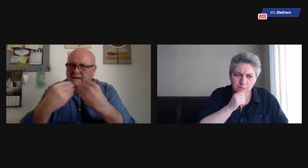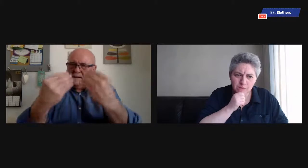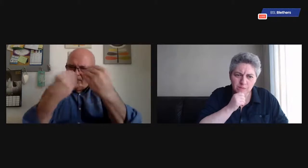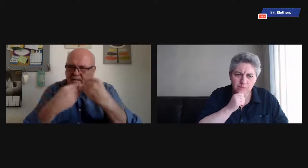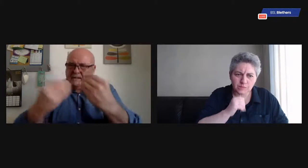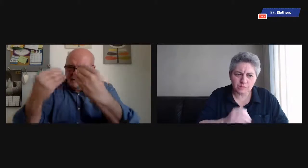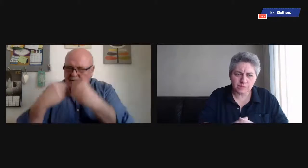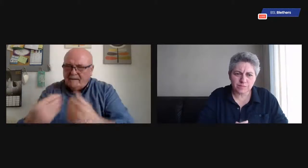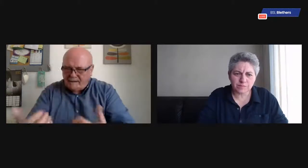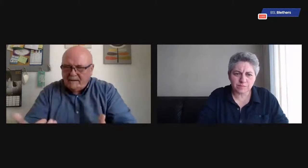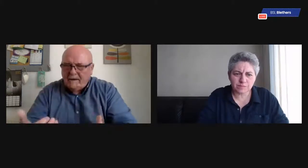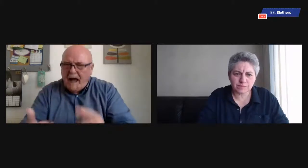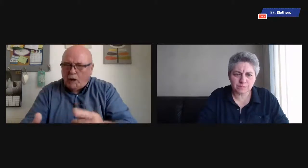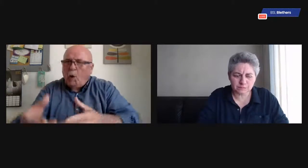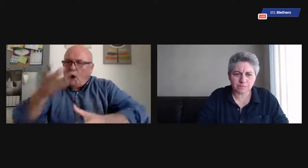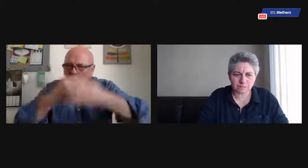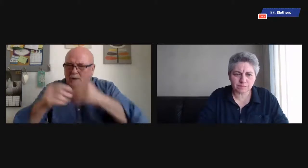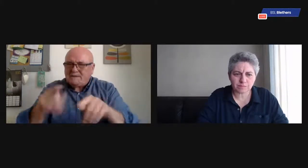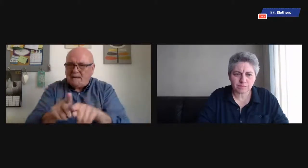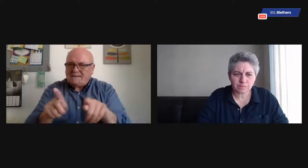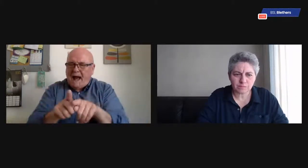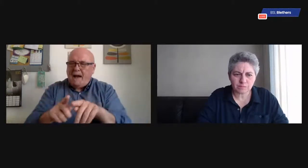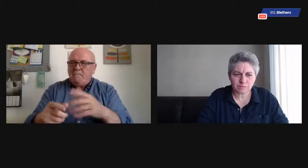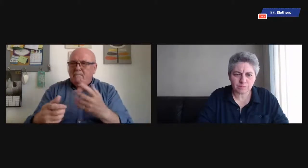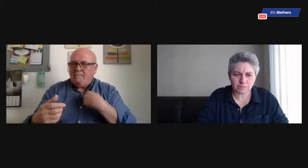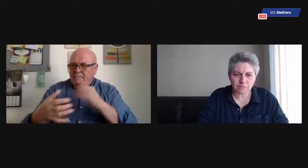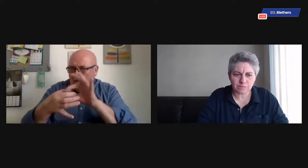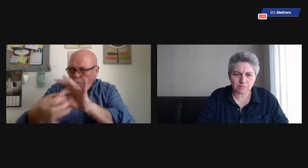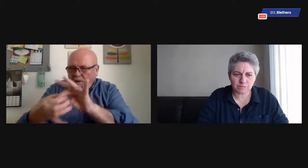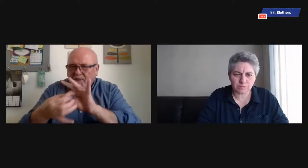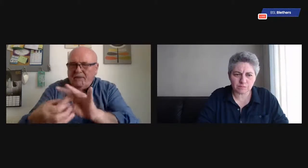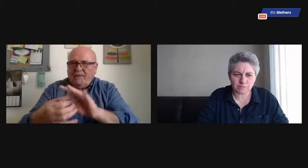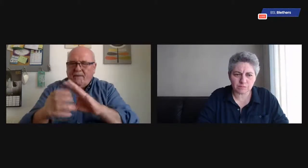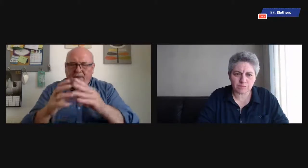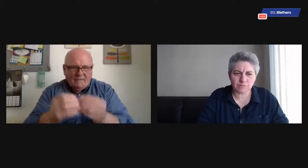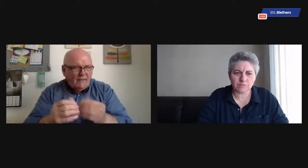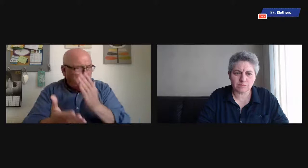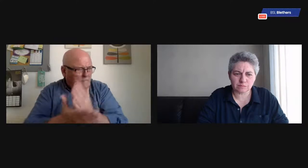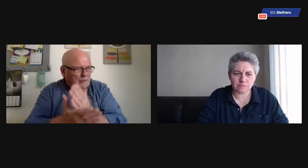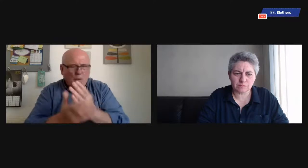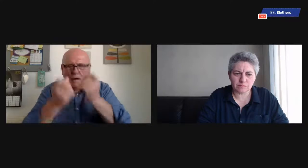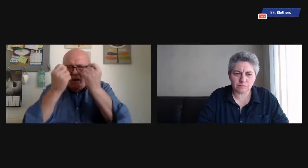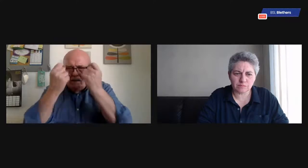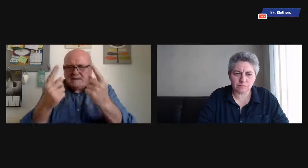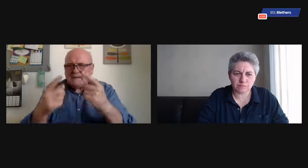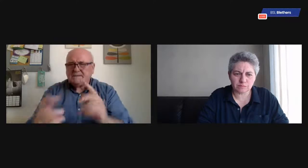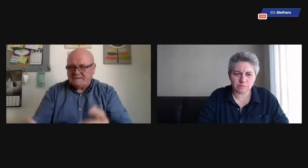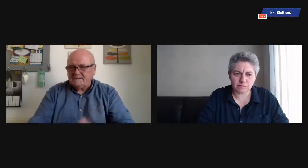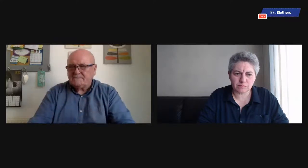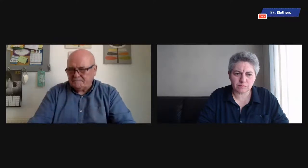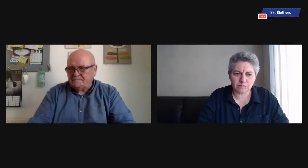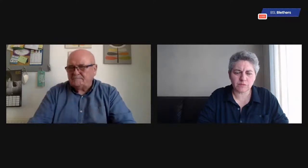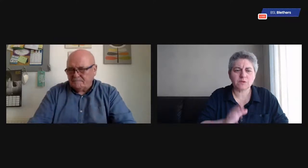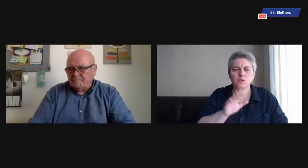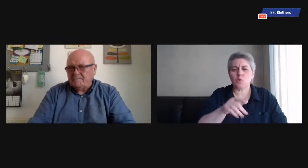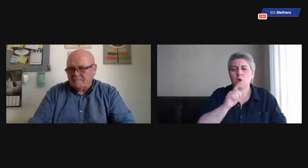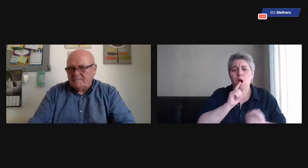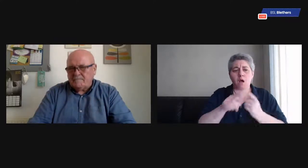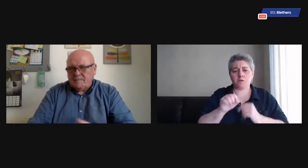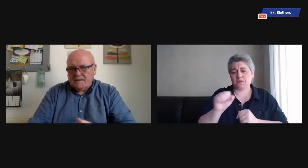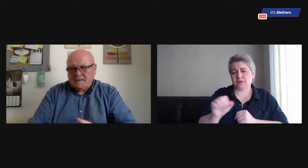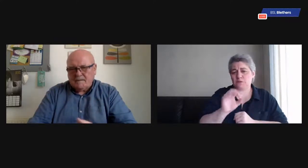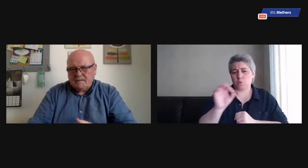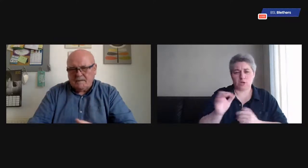take of the sort of training? I think it was maybe a good few months, but also it was